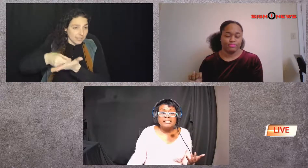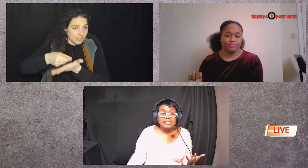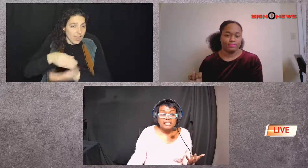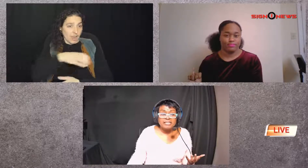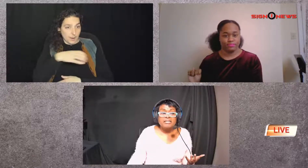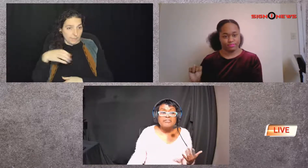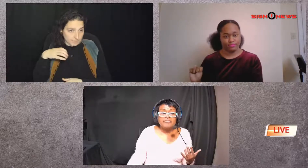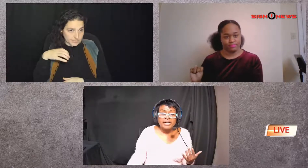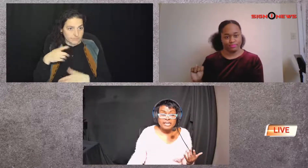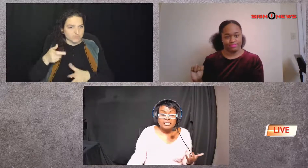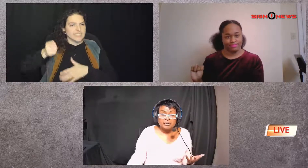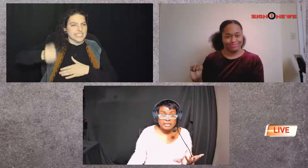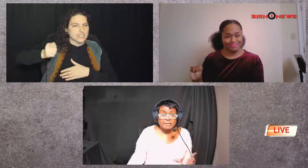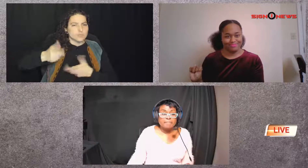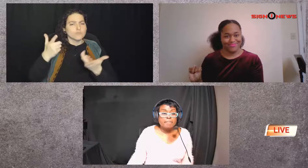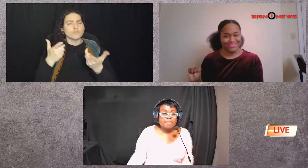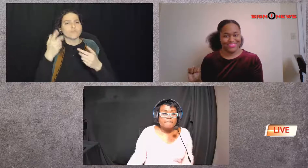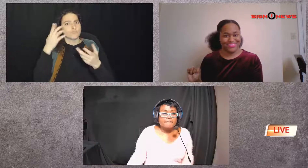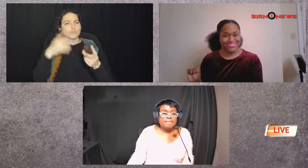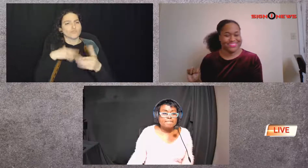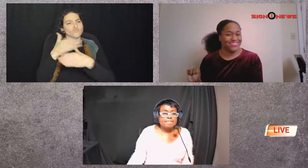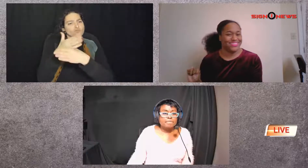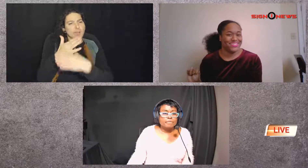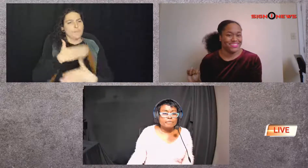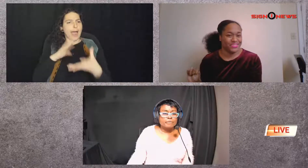to the Texas Senate Finance Committee